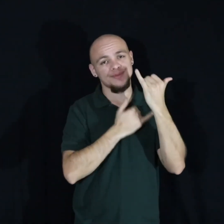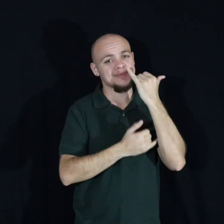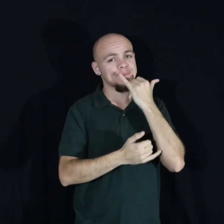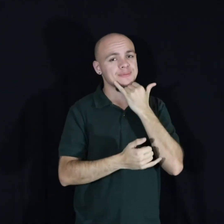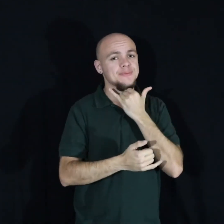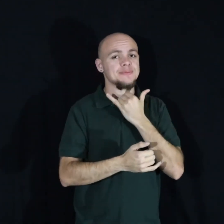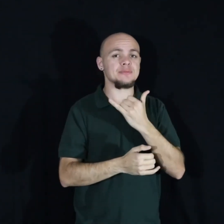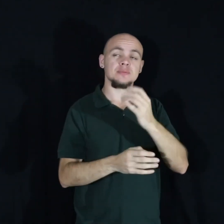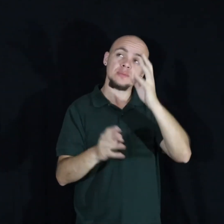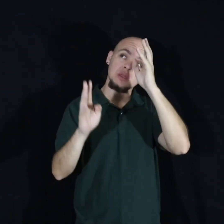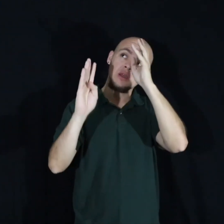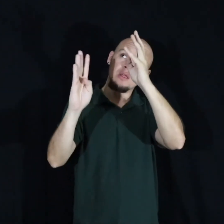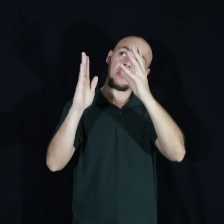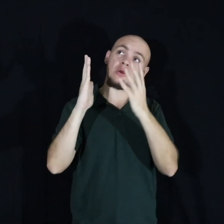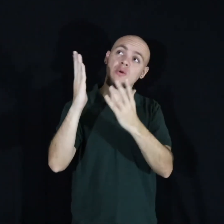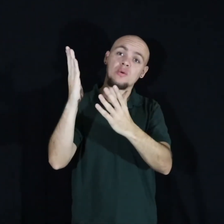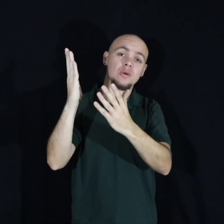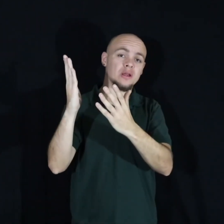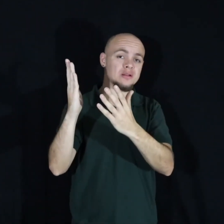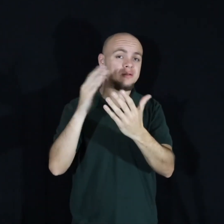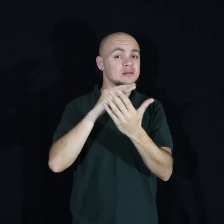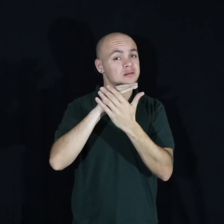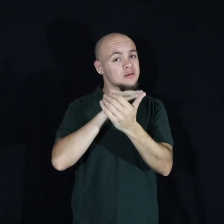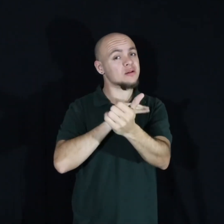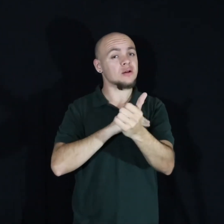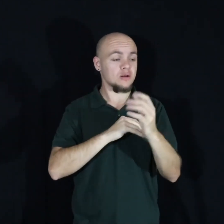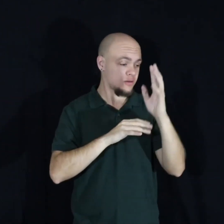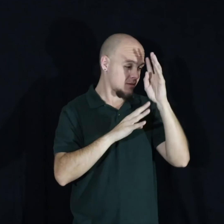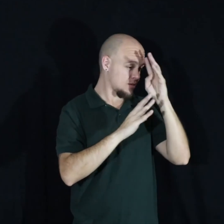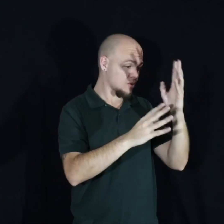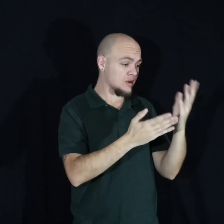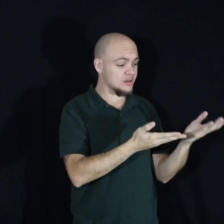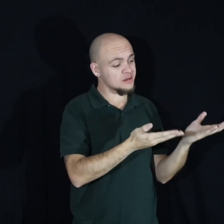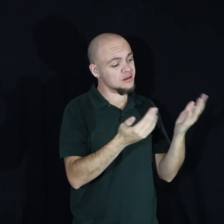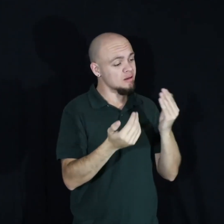The Creator is calling his created home.